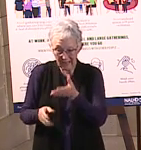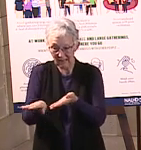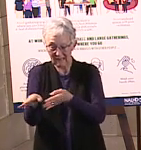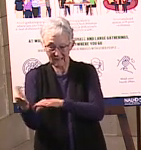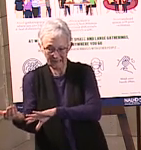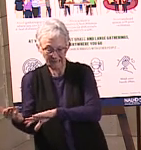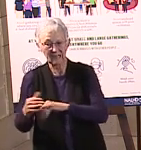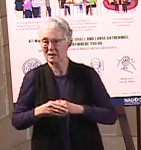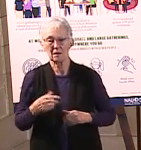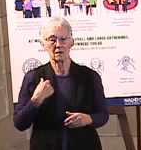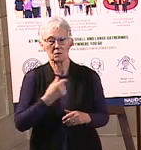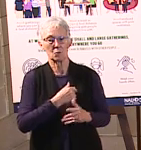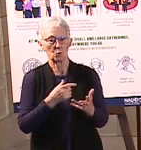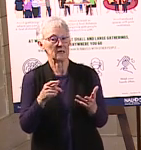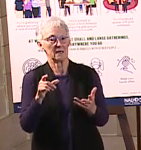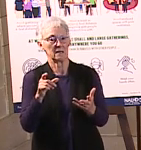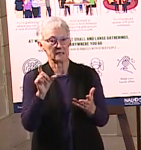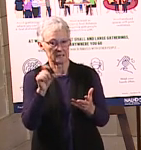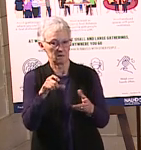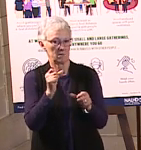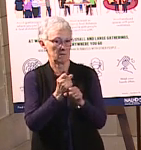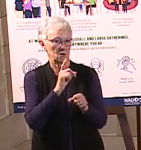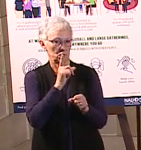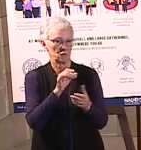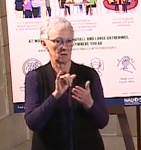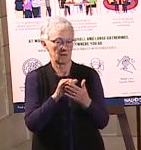provide that acute care for anybody who needs it when they need it.